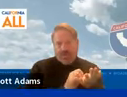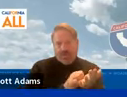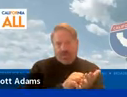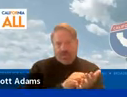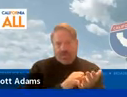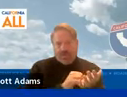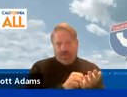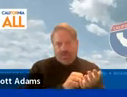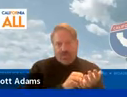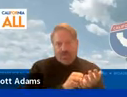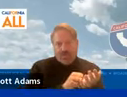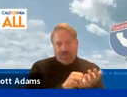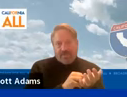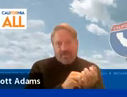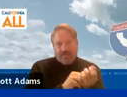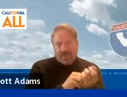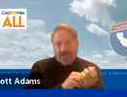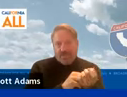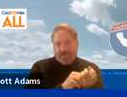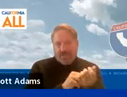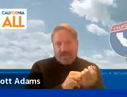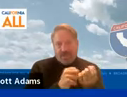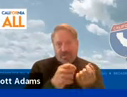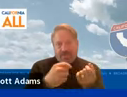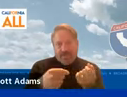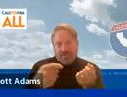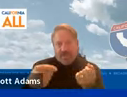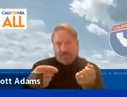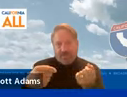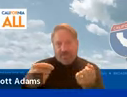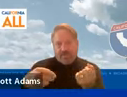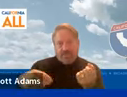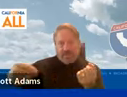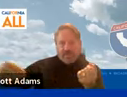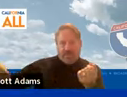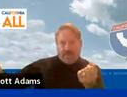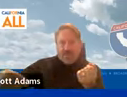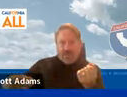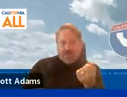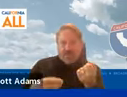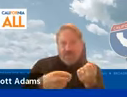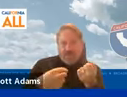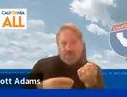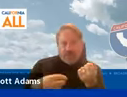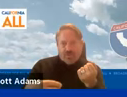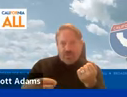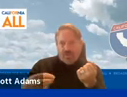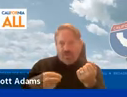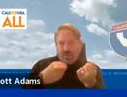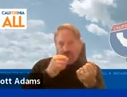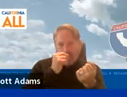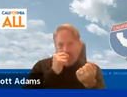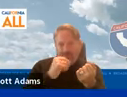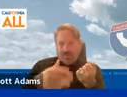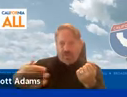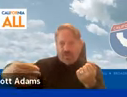needed, but the effectiveness of that peer-to-peer model, that as peers get trained, they go out and train others, or as peers learn